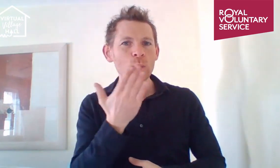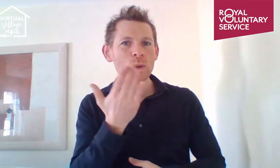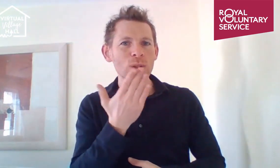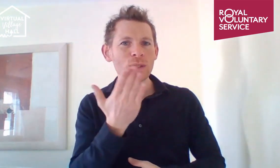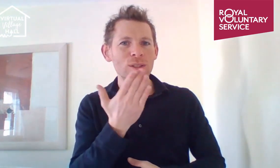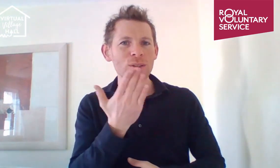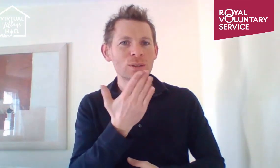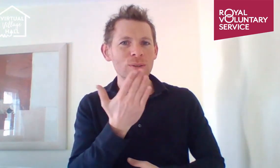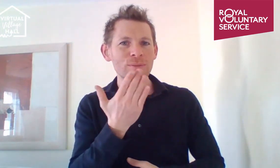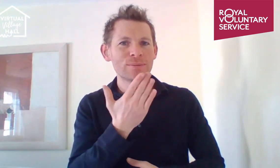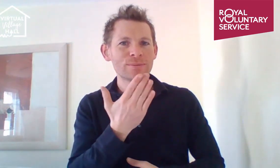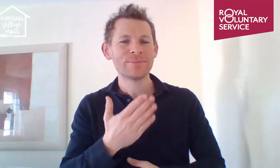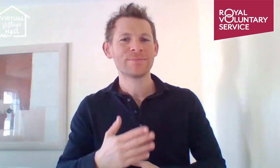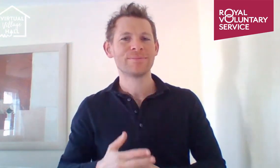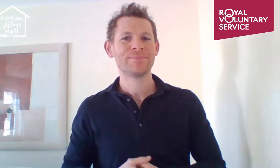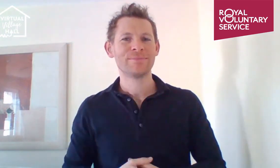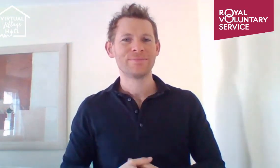So we have school,